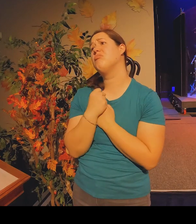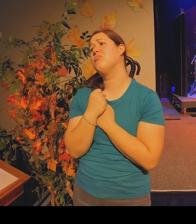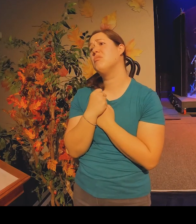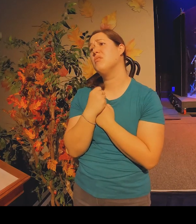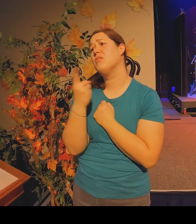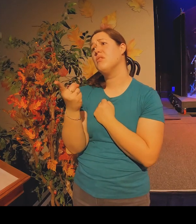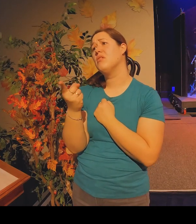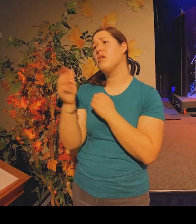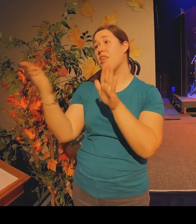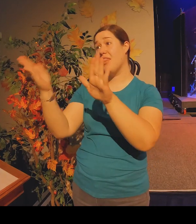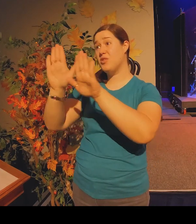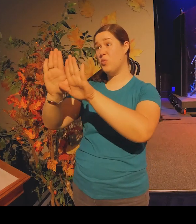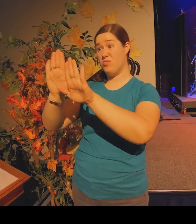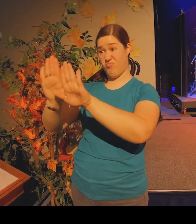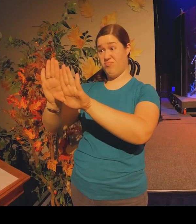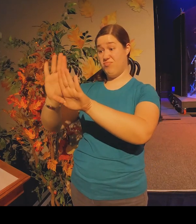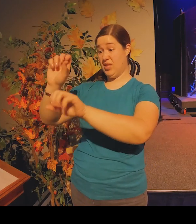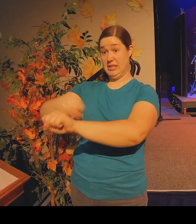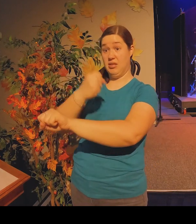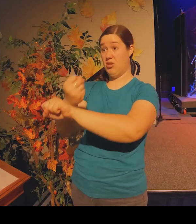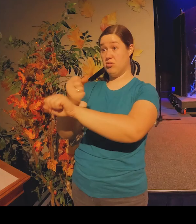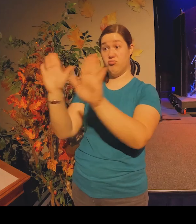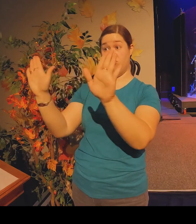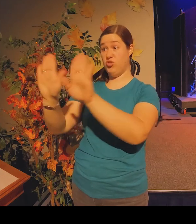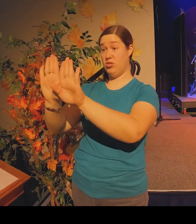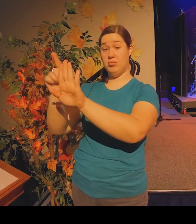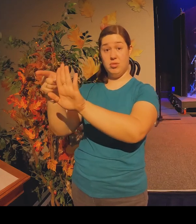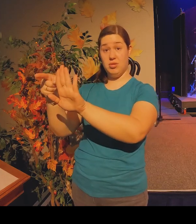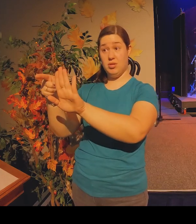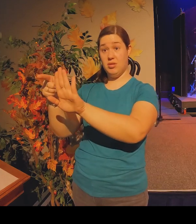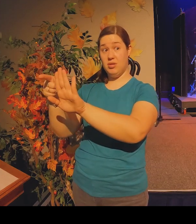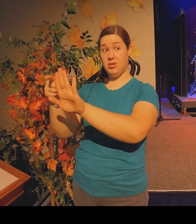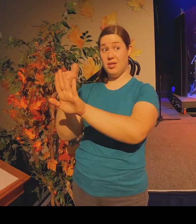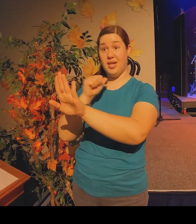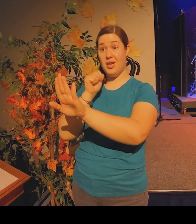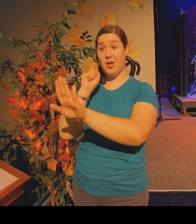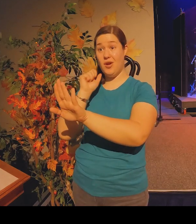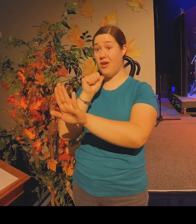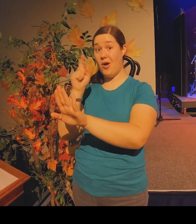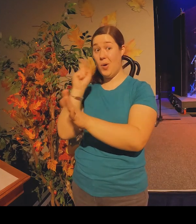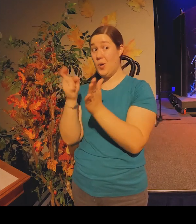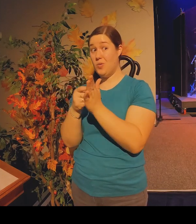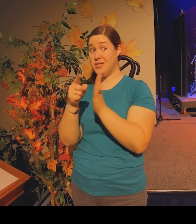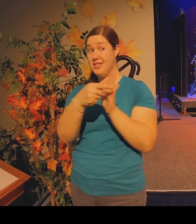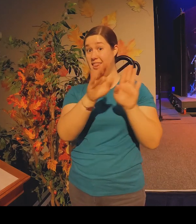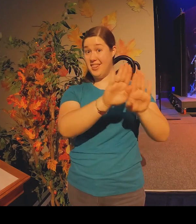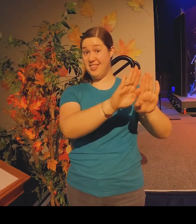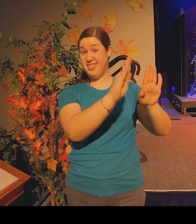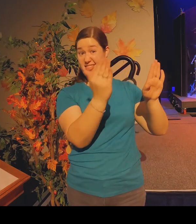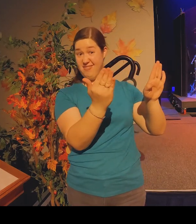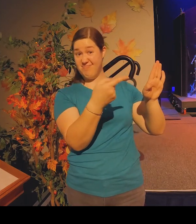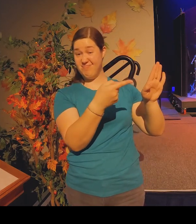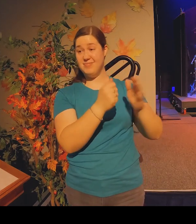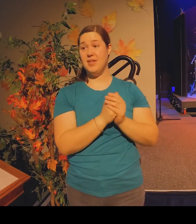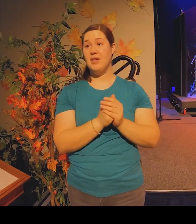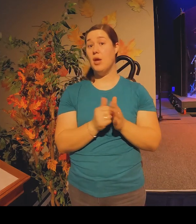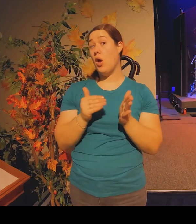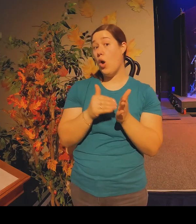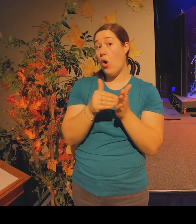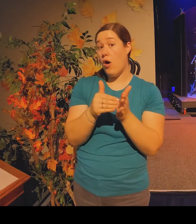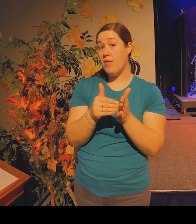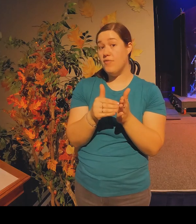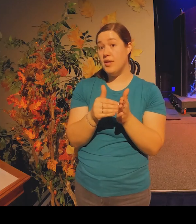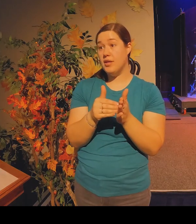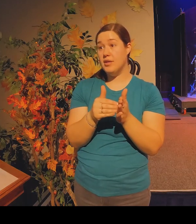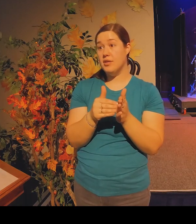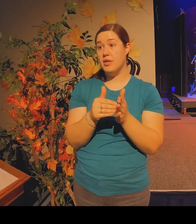that's been shut? And oftentimes, epiphany happens in life when we change the way we pray and say, Lord,